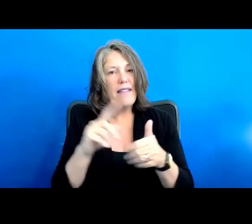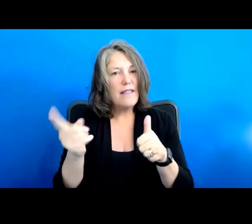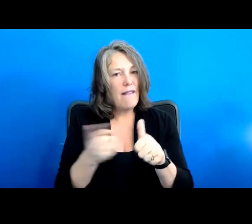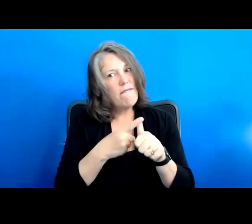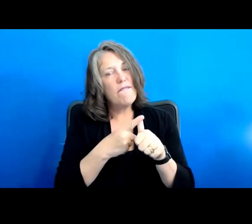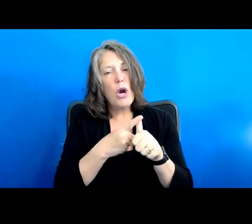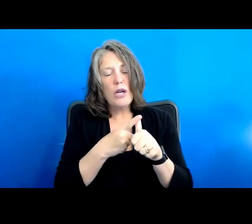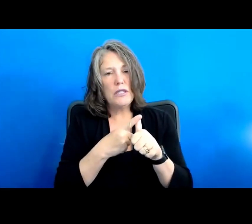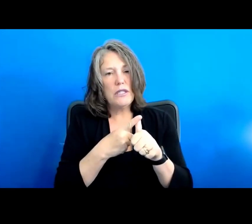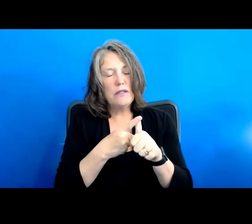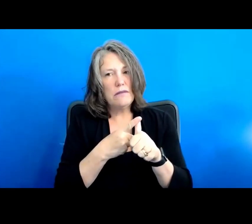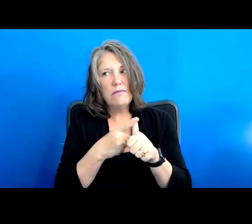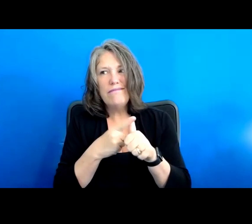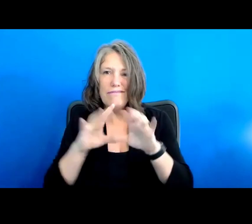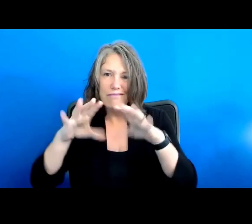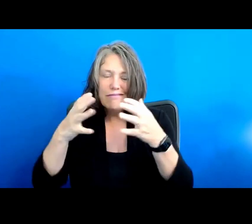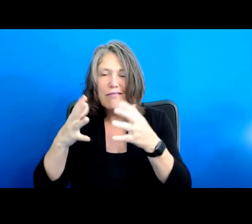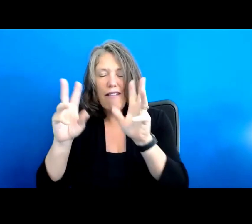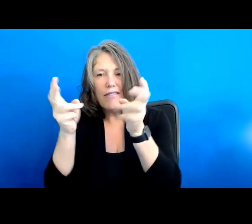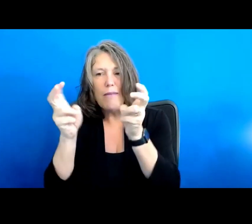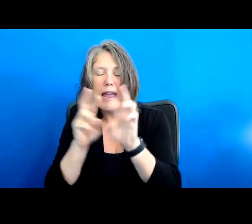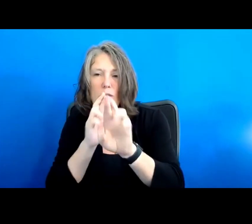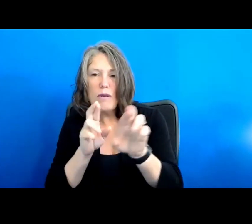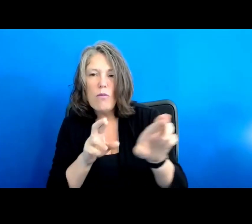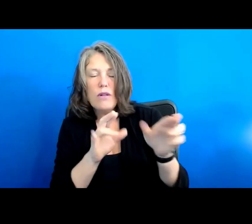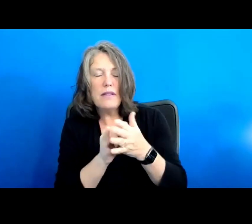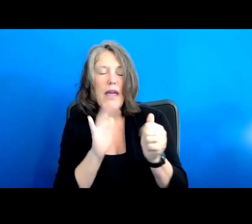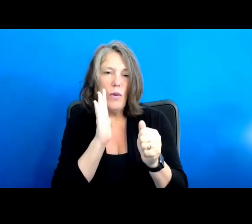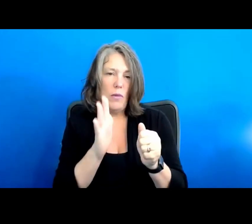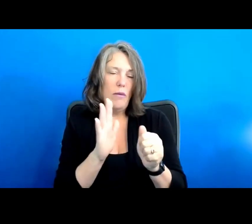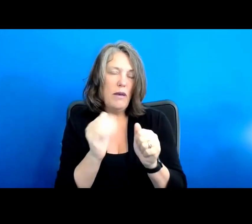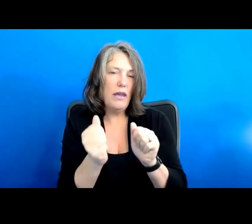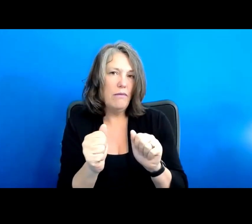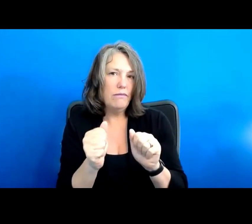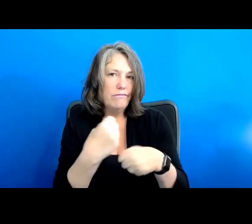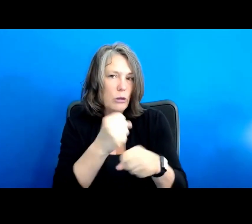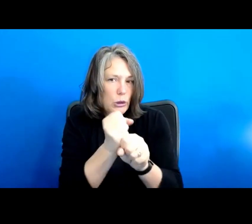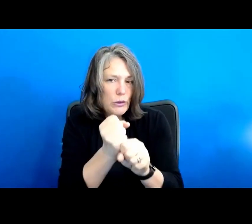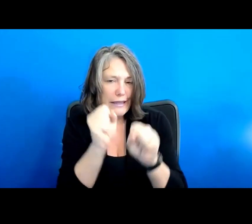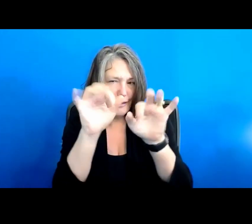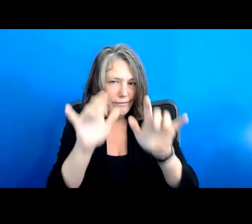of thematic reports that we're going to be producing. We also